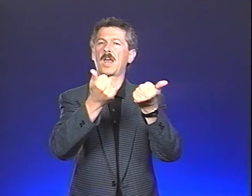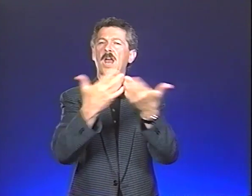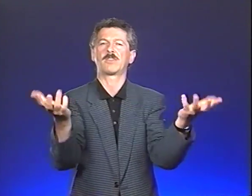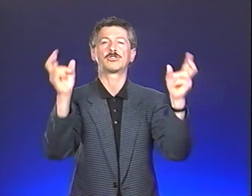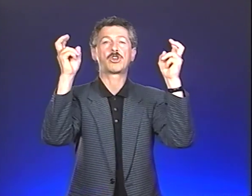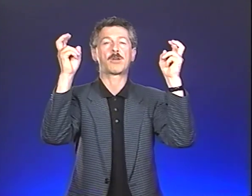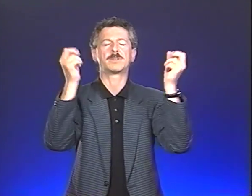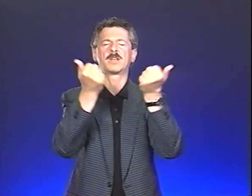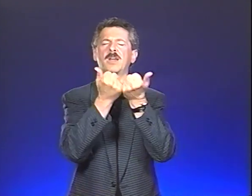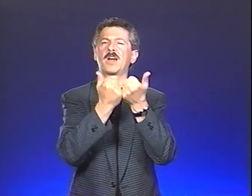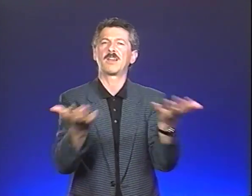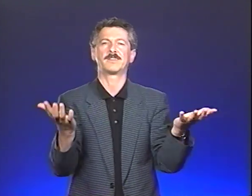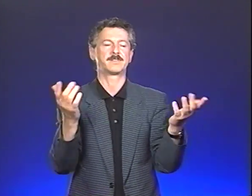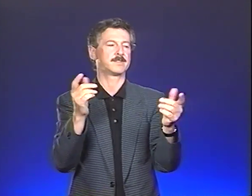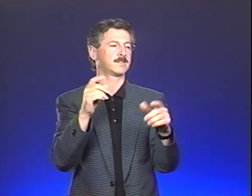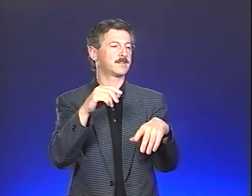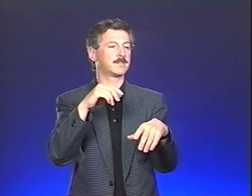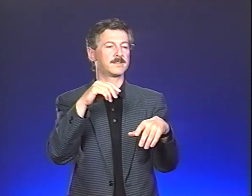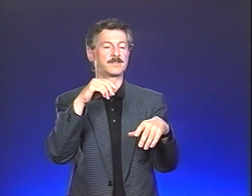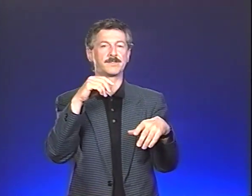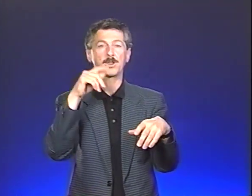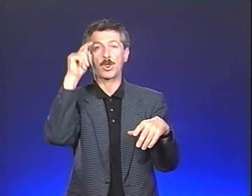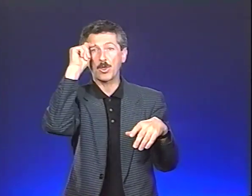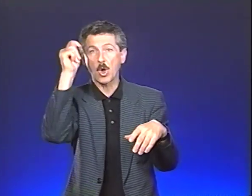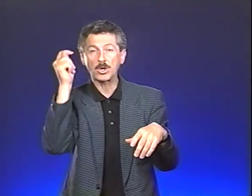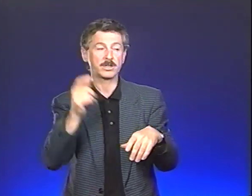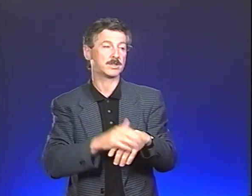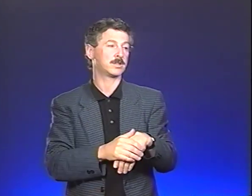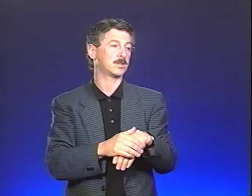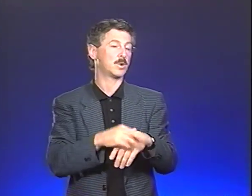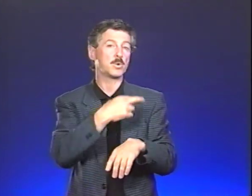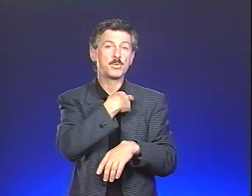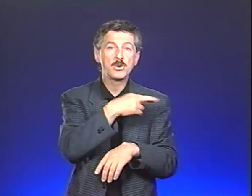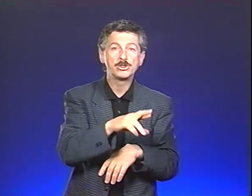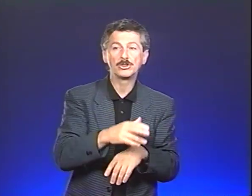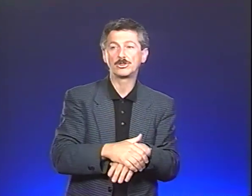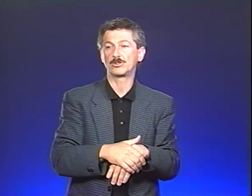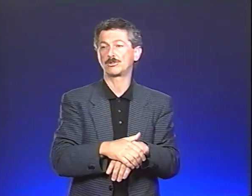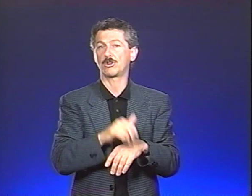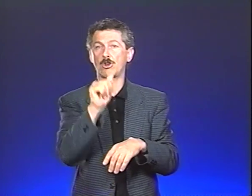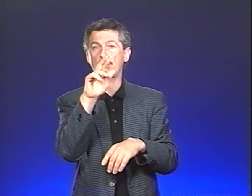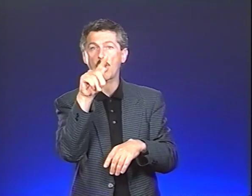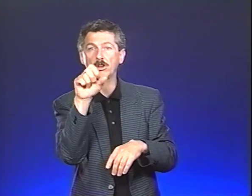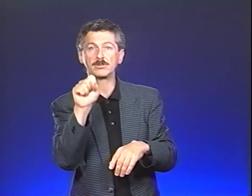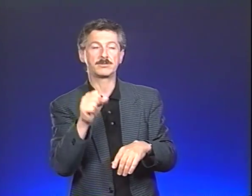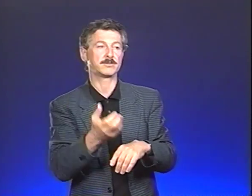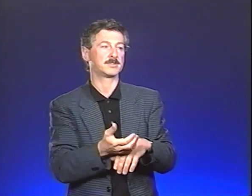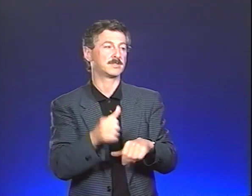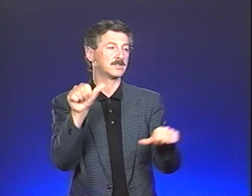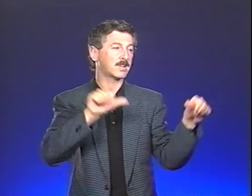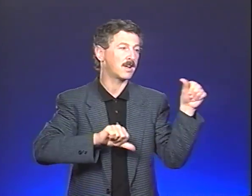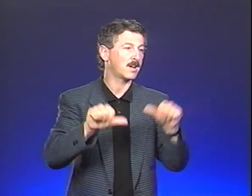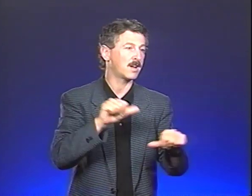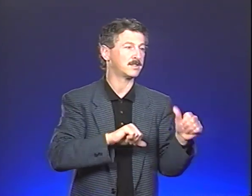Another feature of language is that its users can discuss any domain: philosophy,